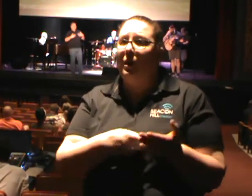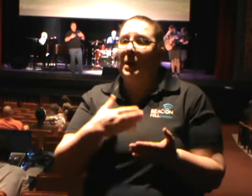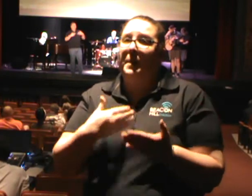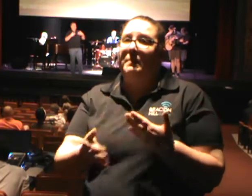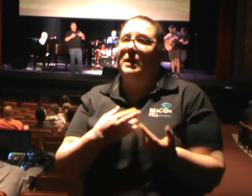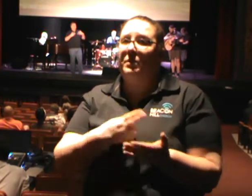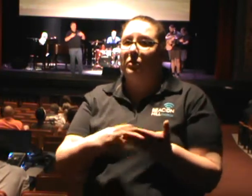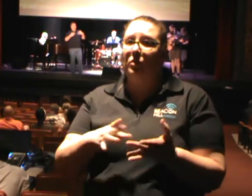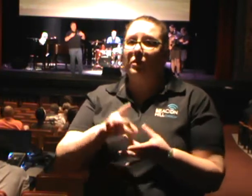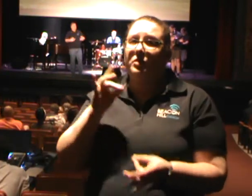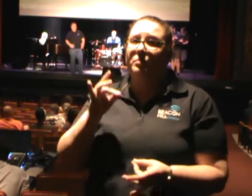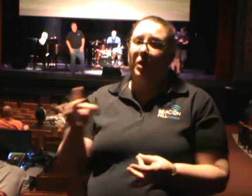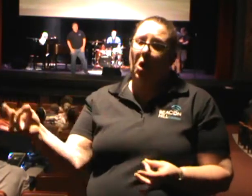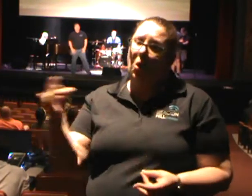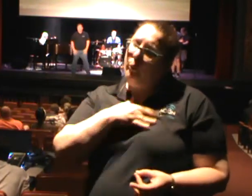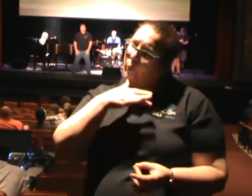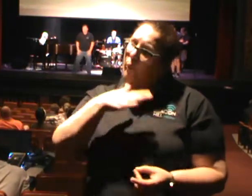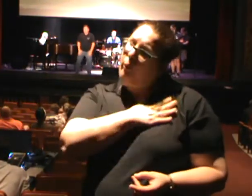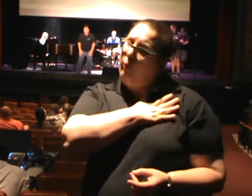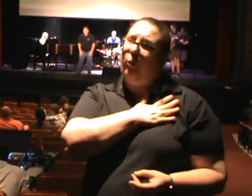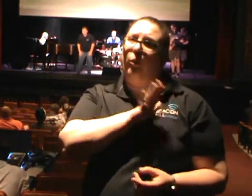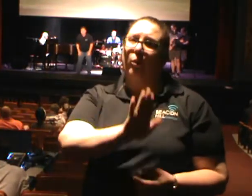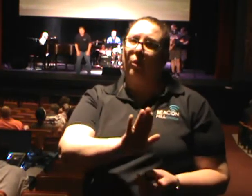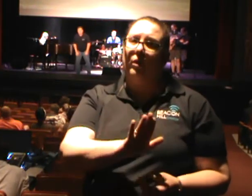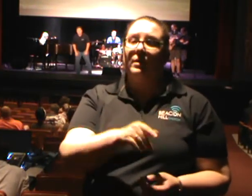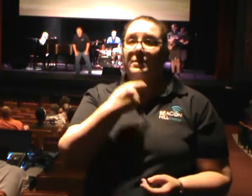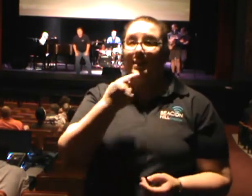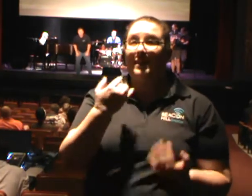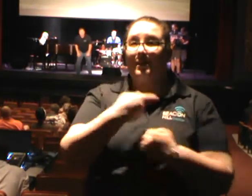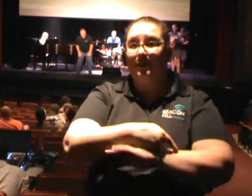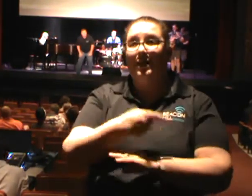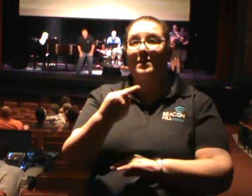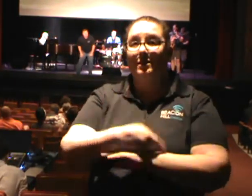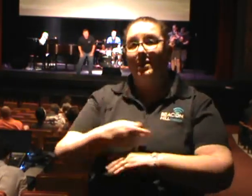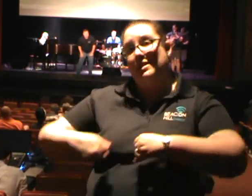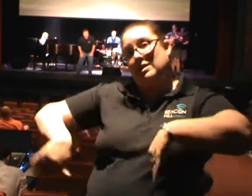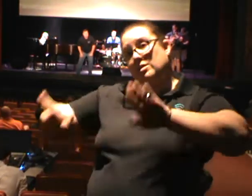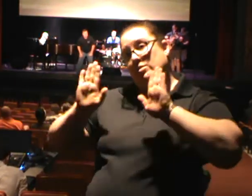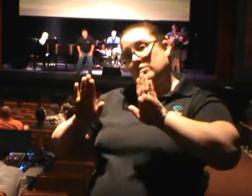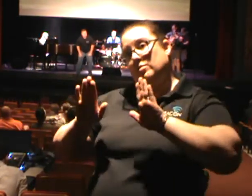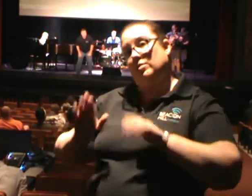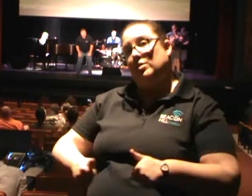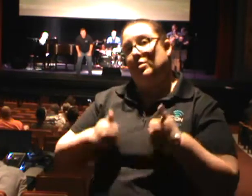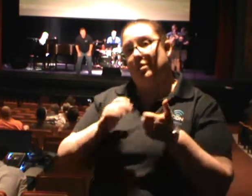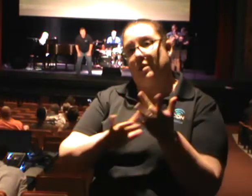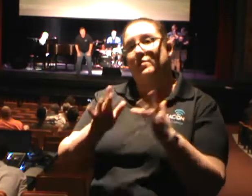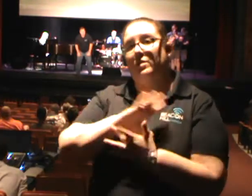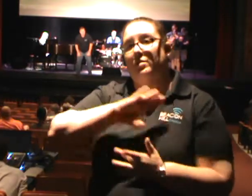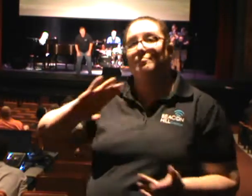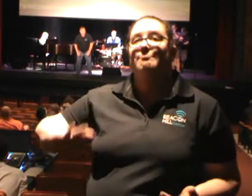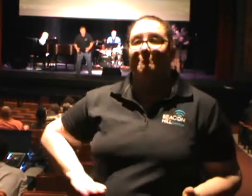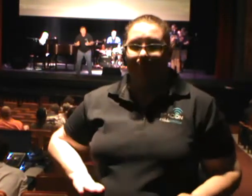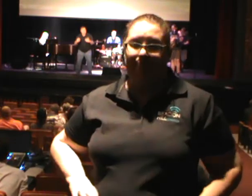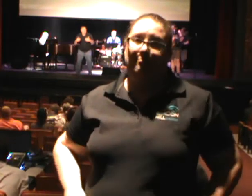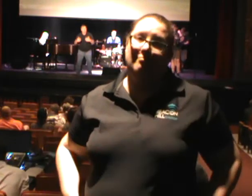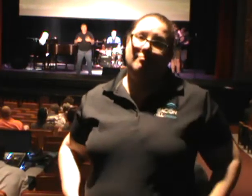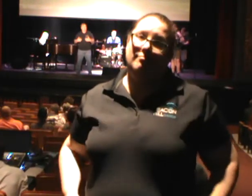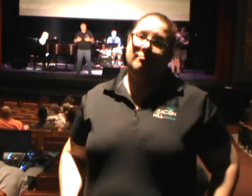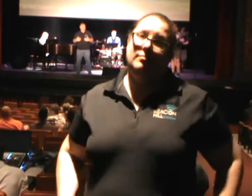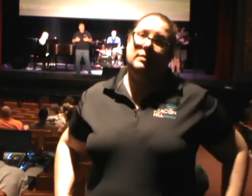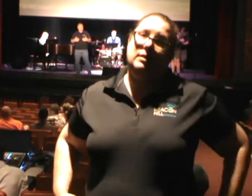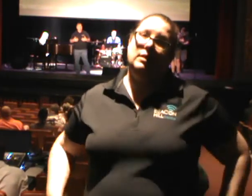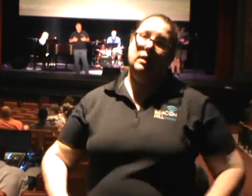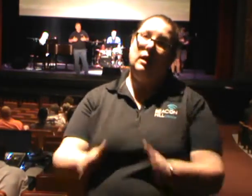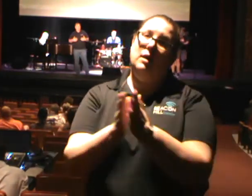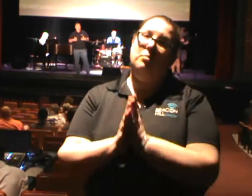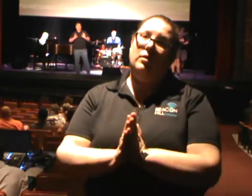the Holy Spirit grabbing a hold of your life, telling you today is the day that you need to turn your life over to Jesus Christ. I pray you would have the boldness